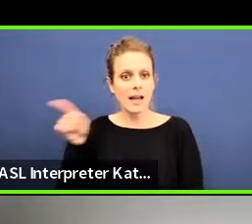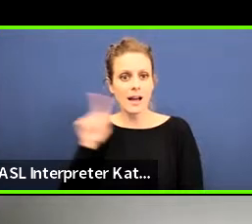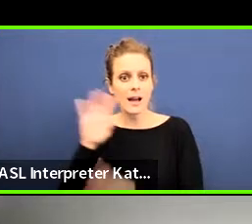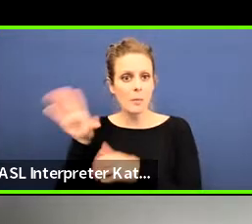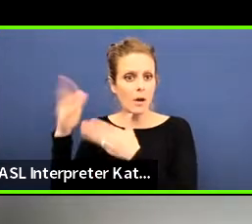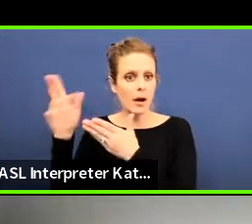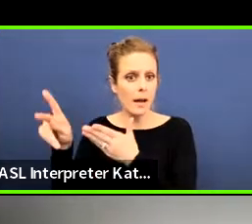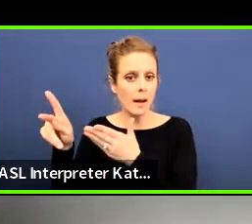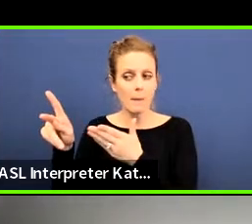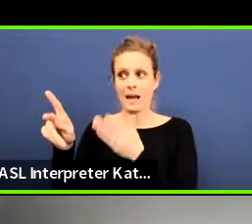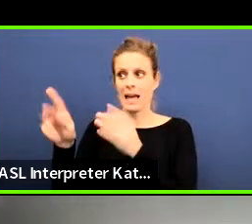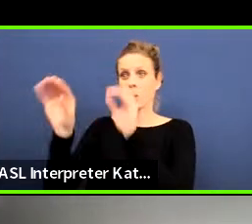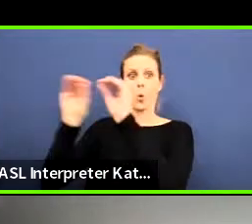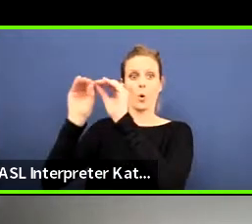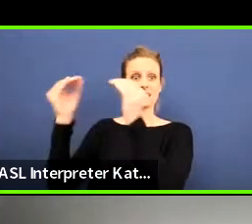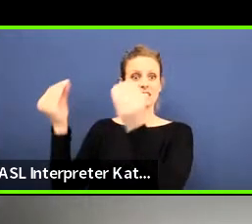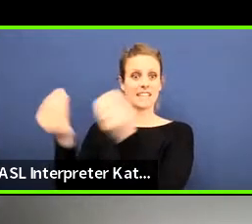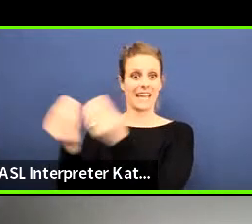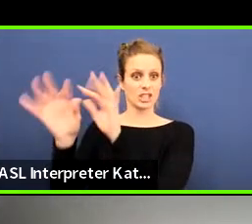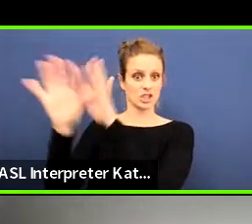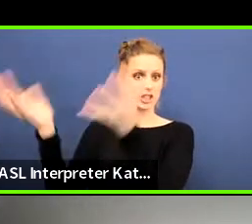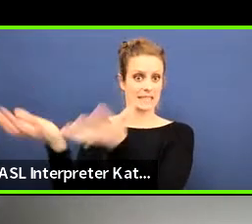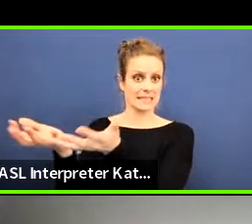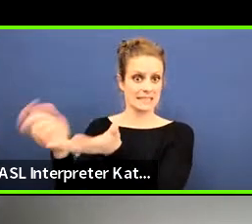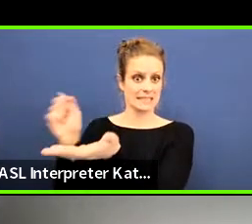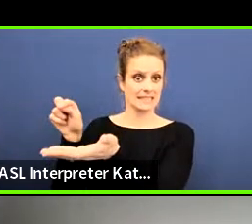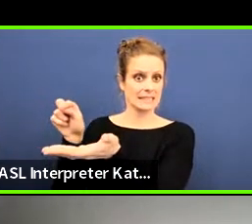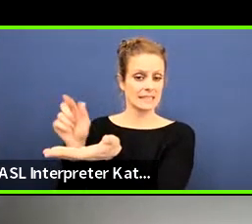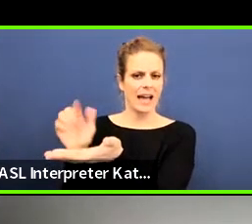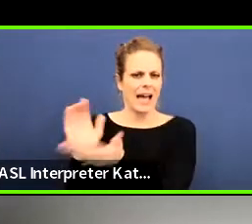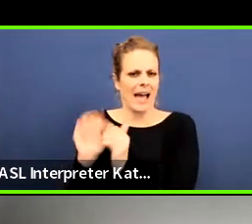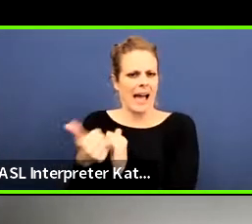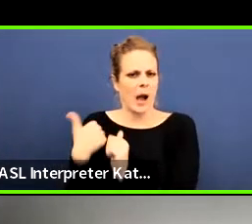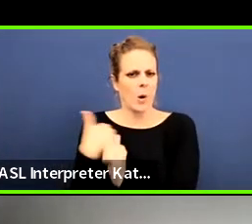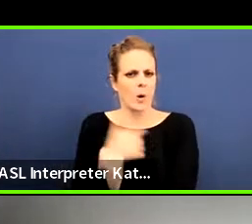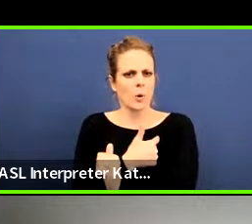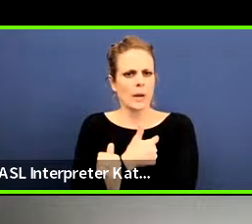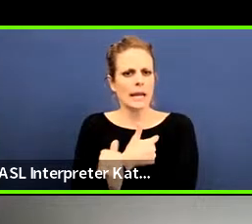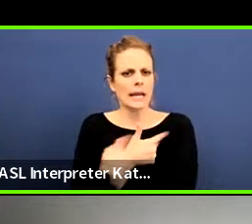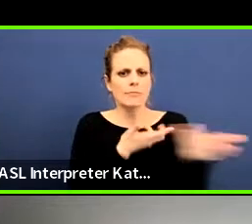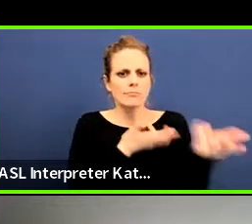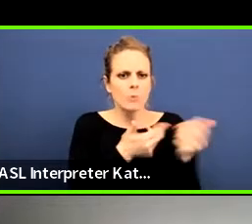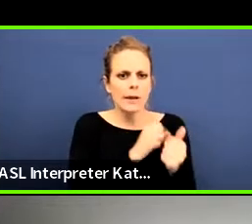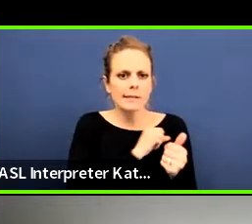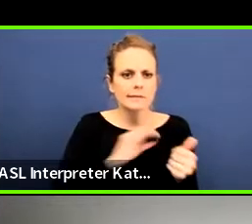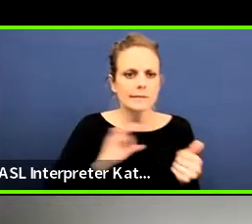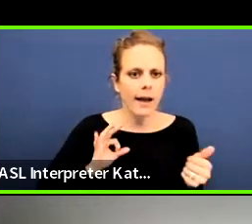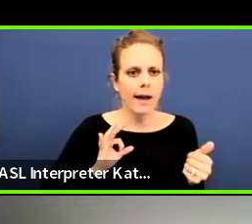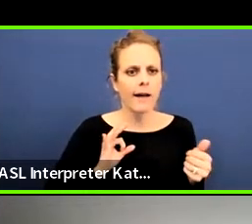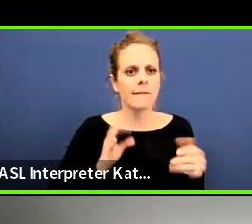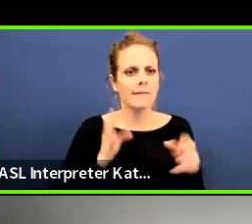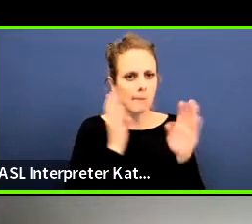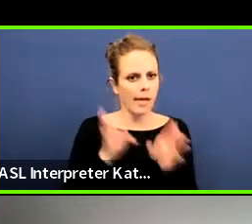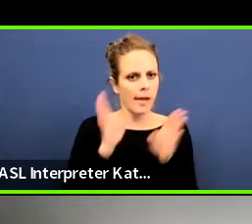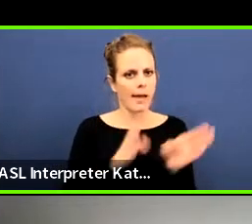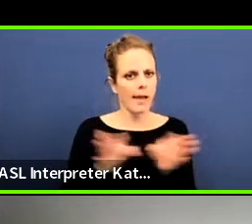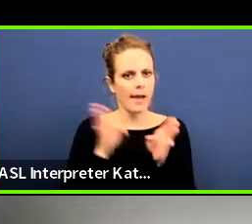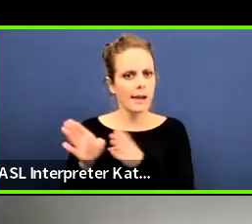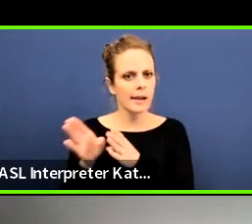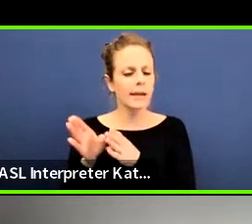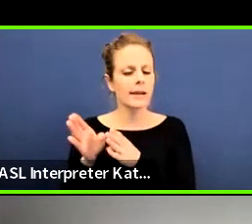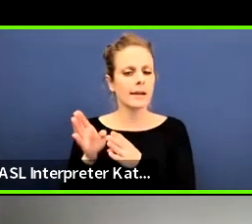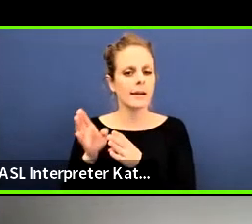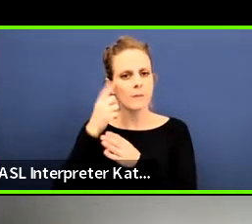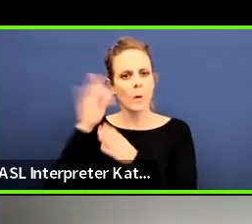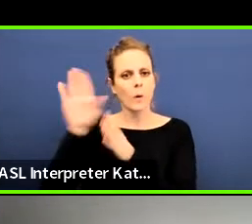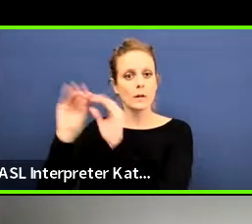as, organizations, how are we also talking with staff and planning, for organizations and